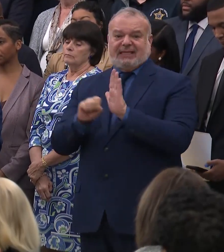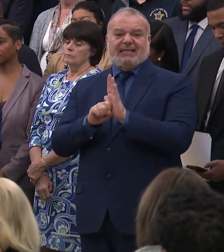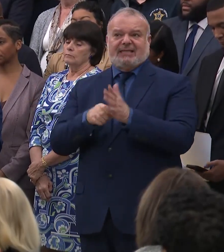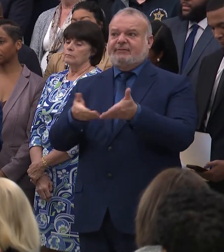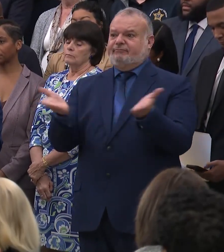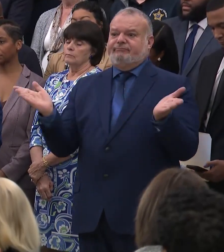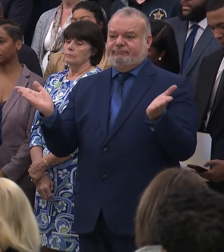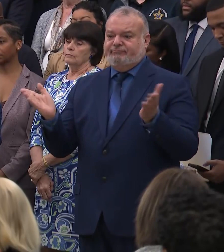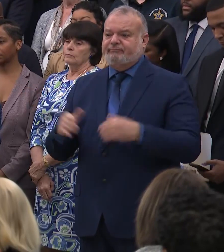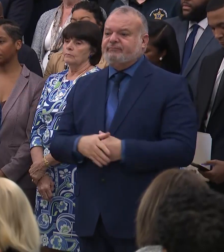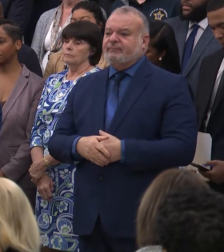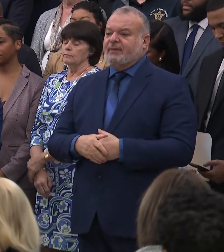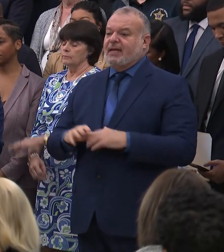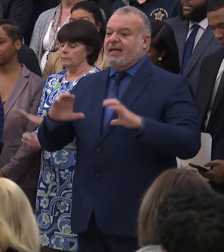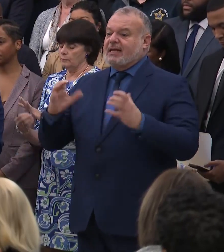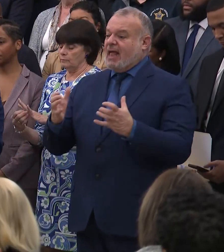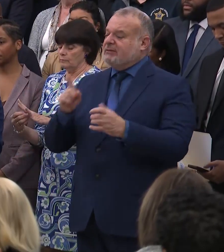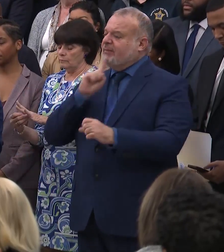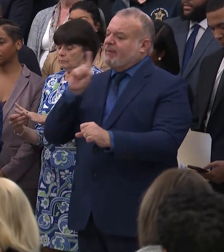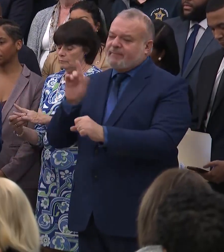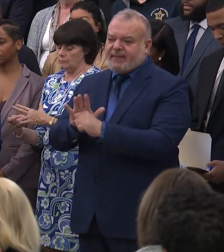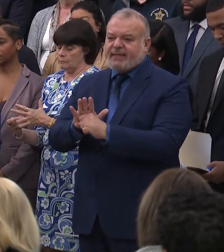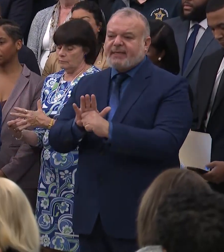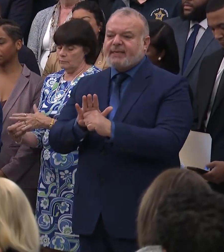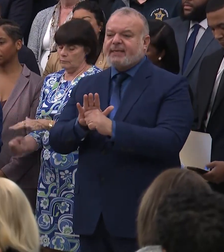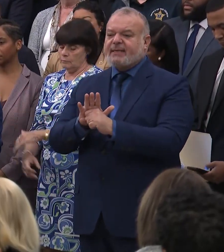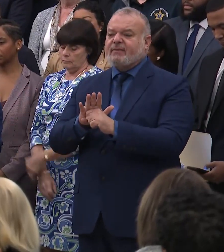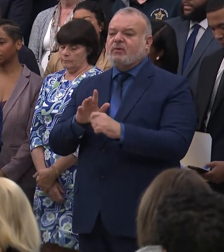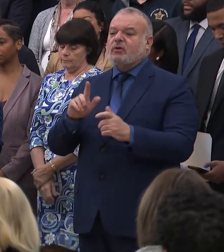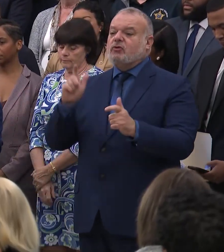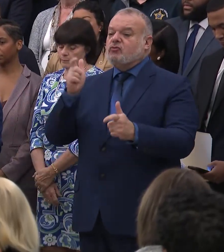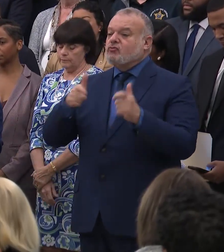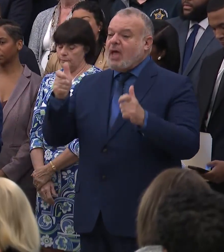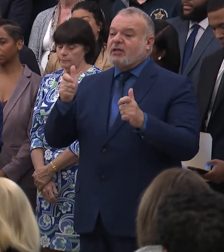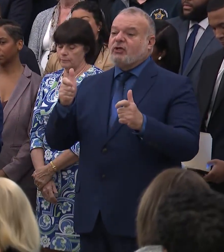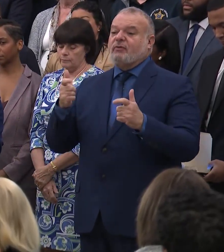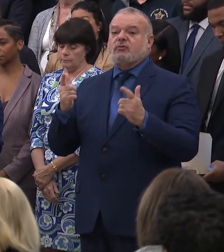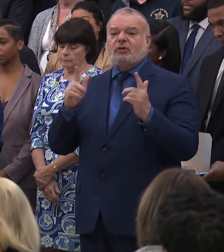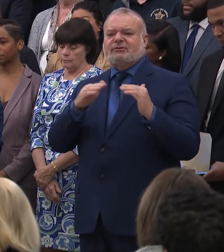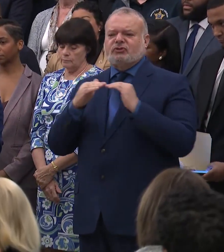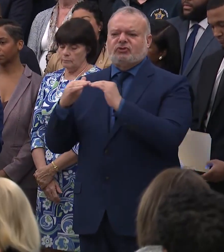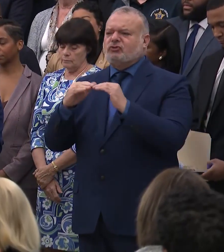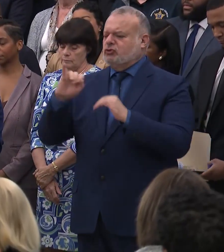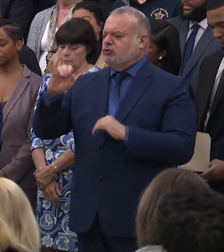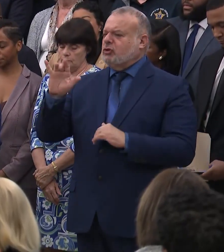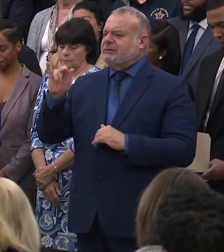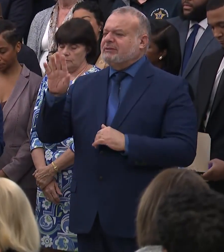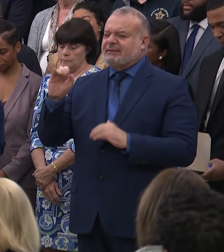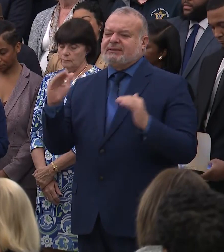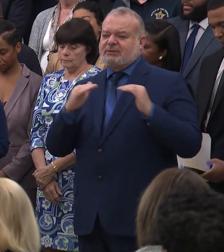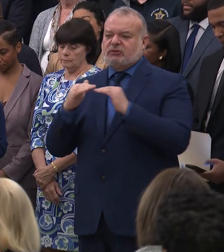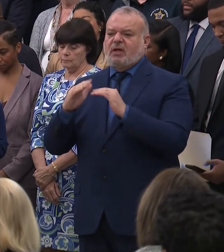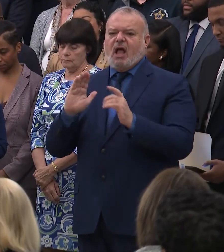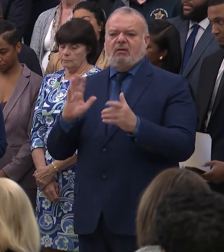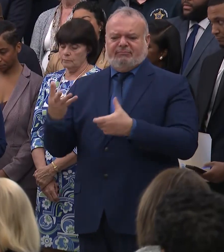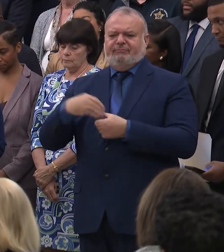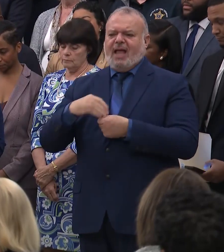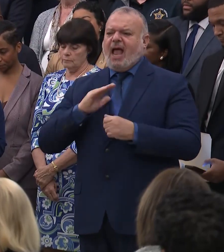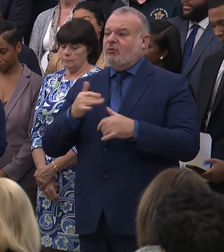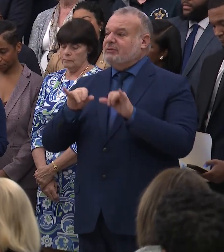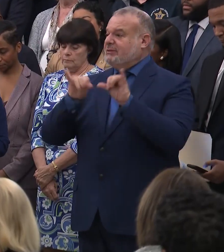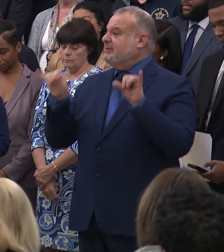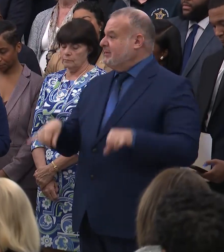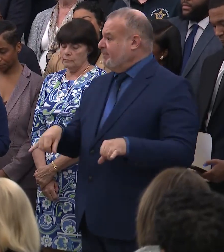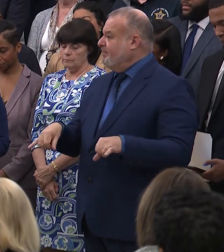commitment to greater justice, to greater fairness in our system. It requires looking back and